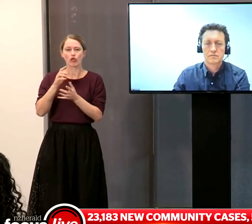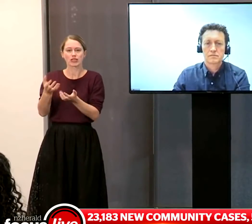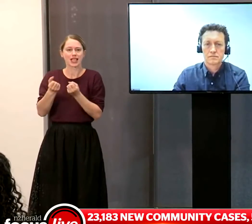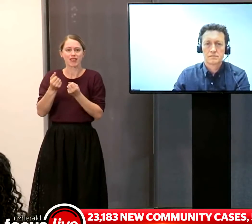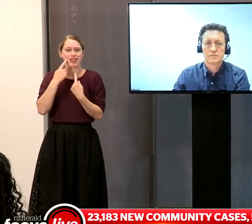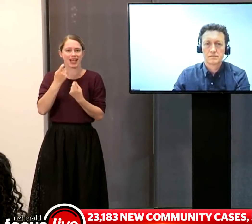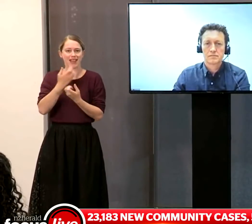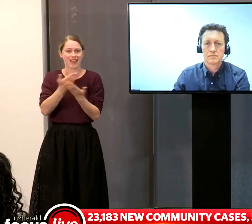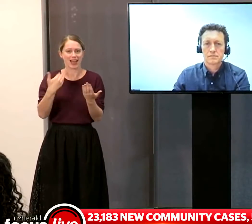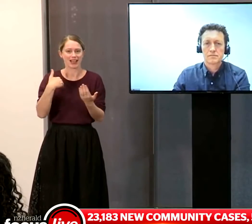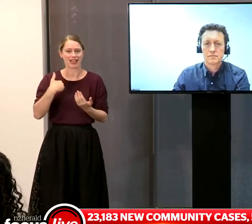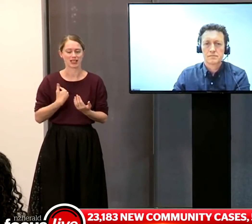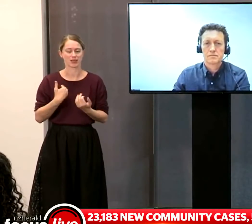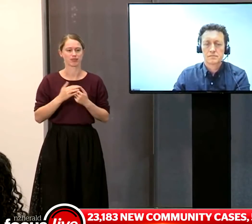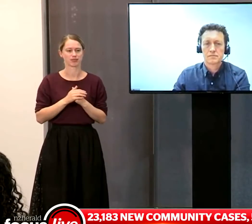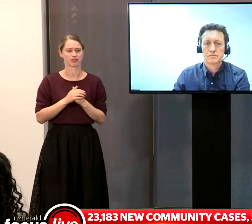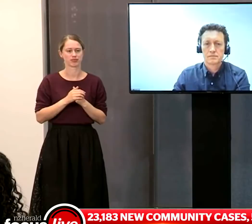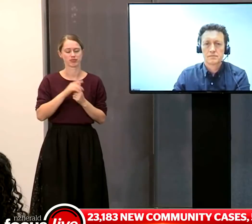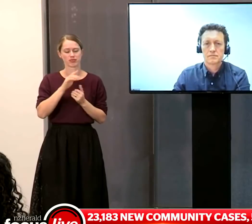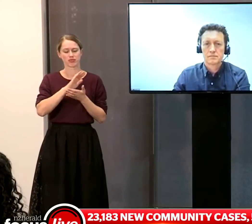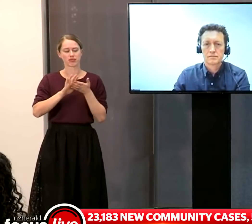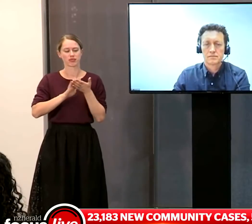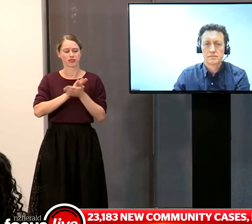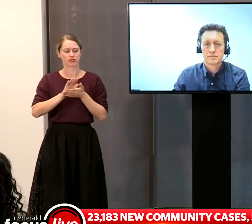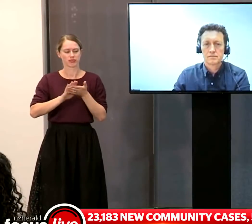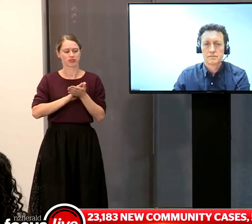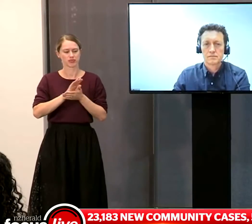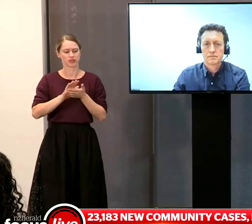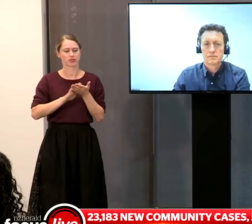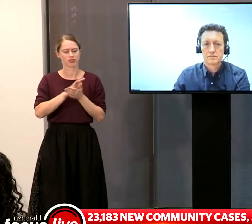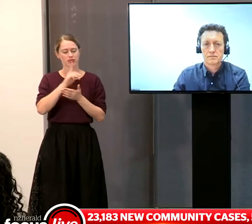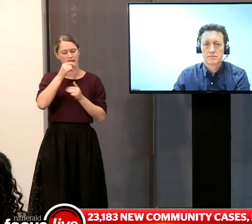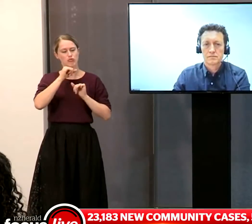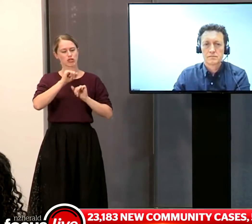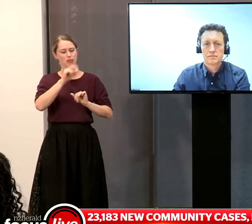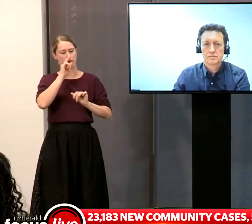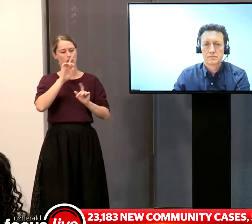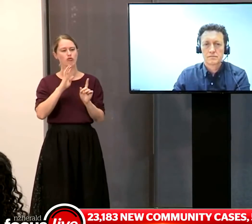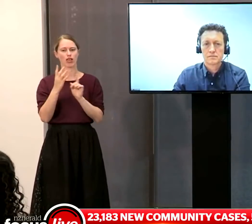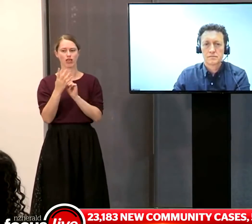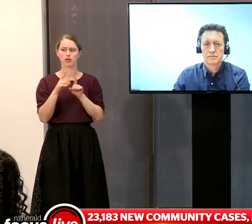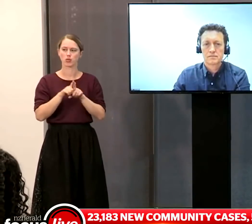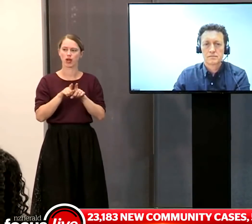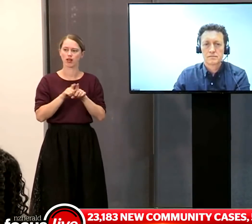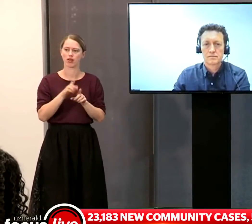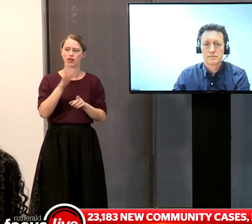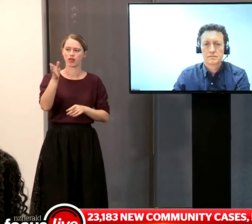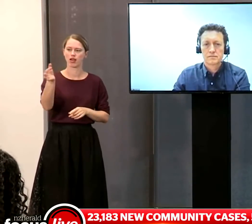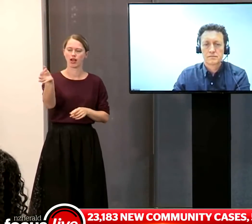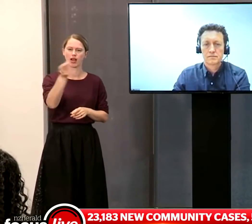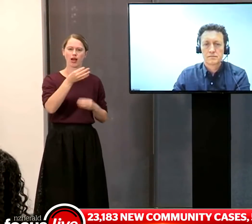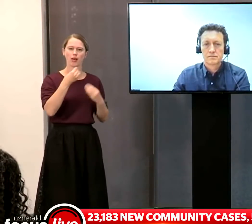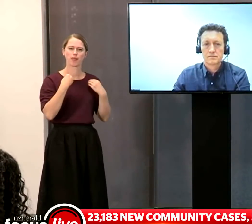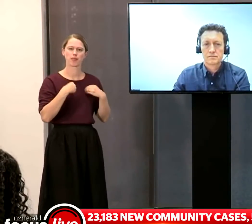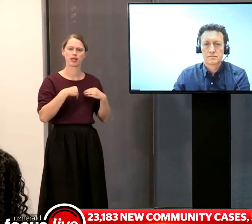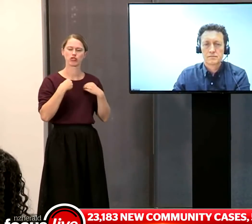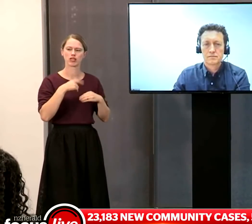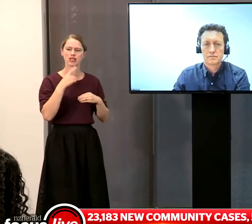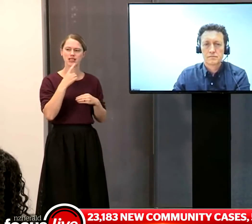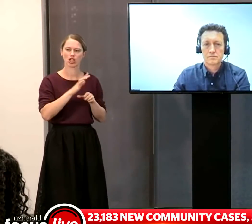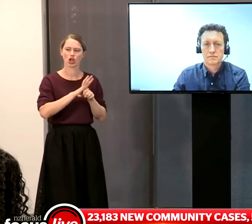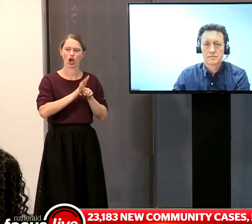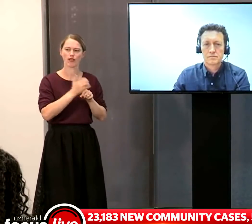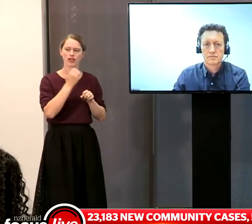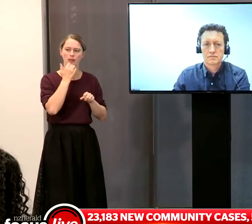support they need, and that they can protect those around them as well. The ministry has acknowledged that rising